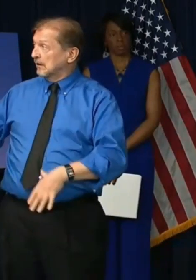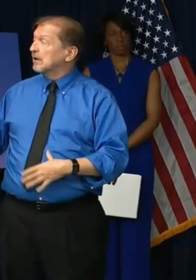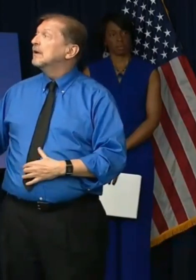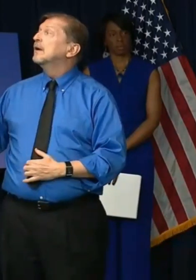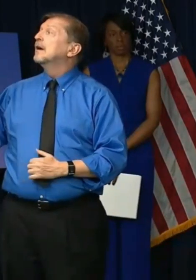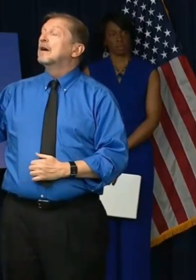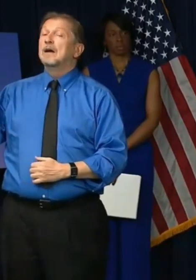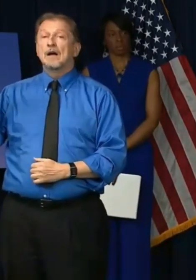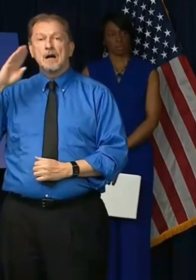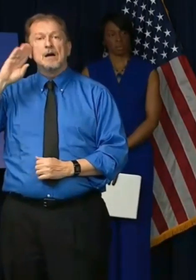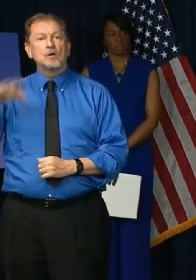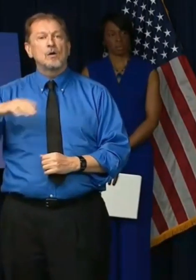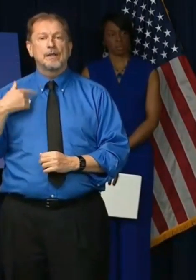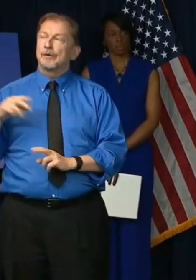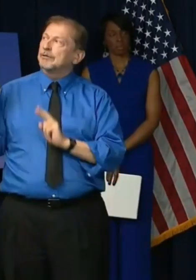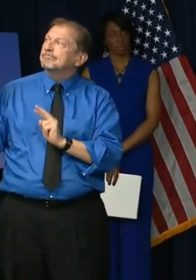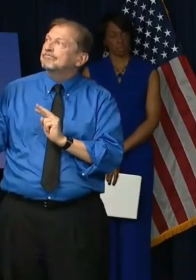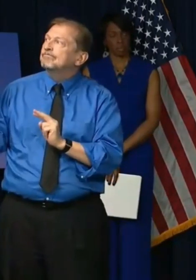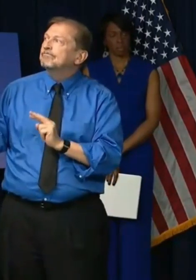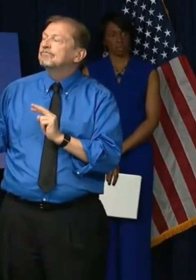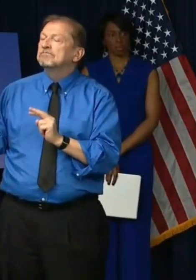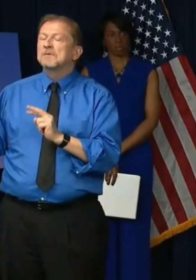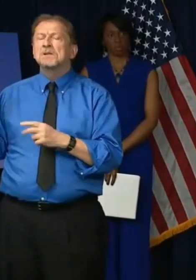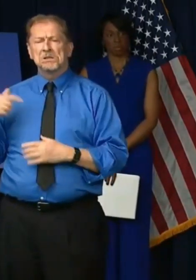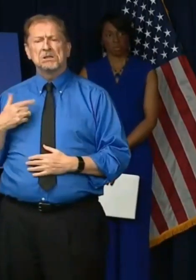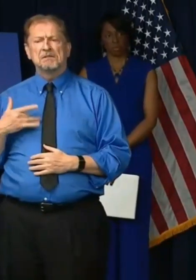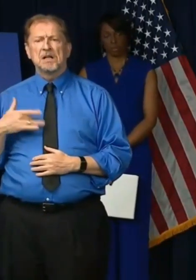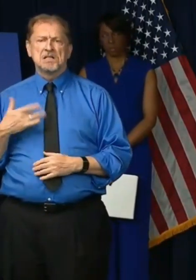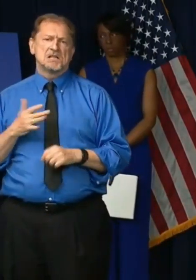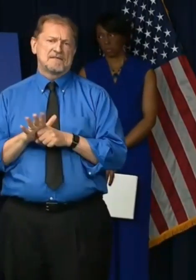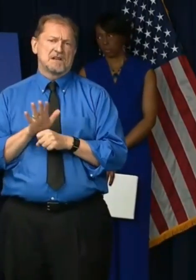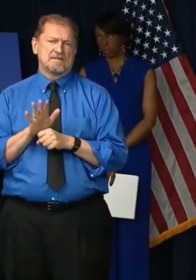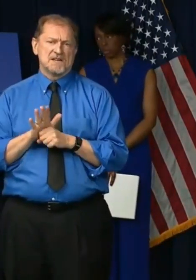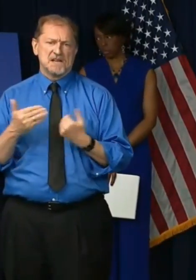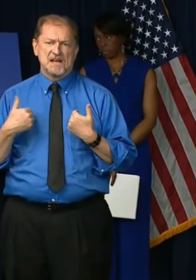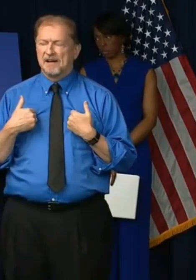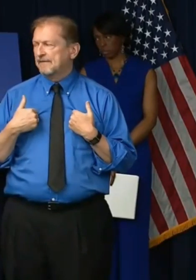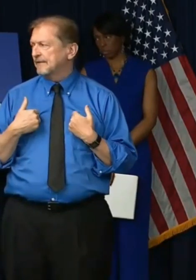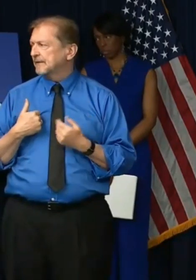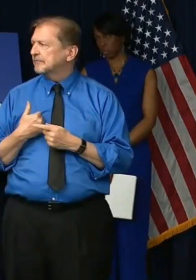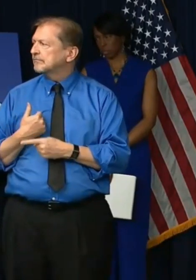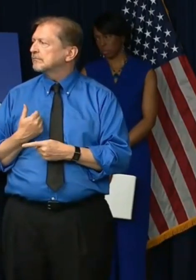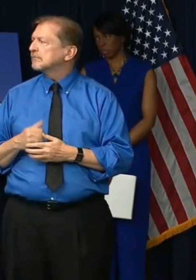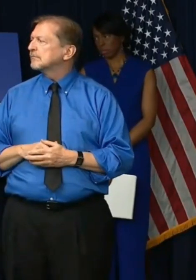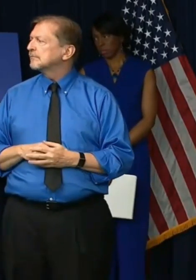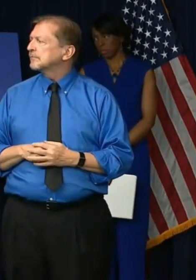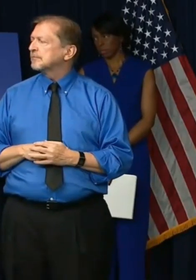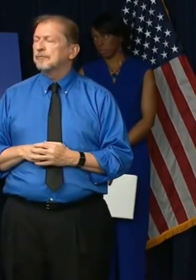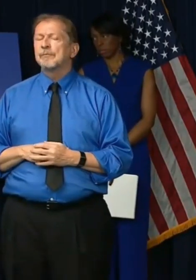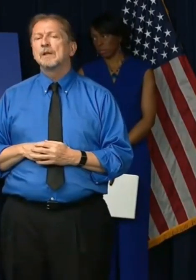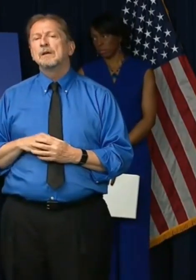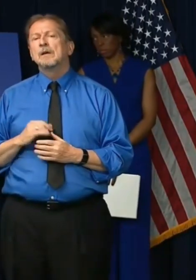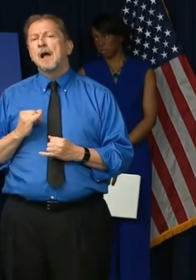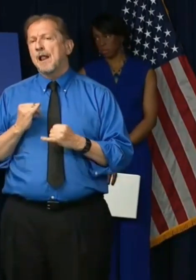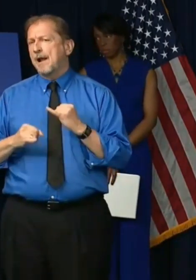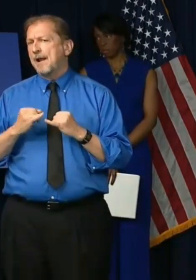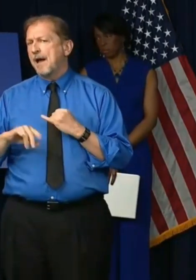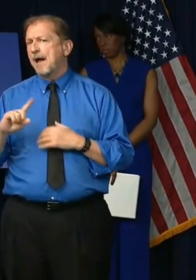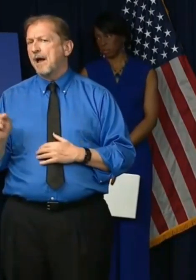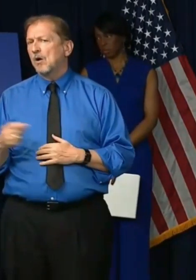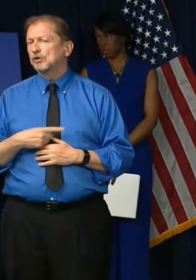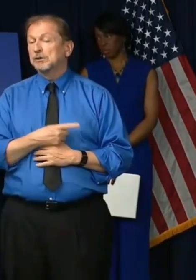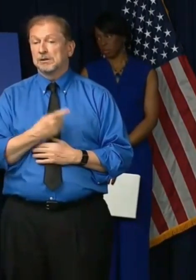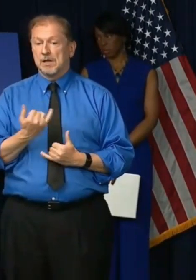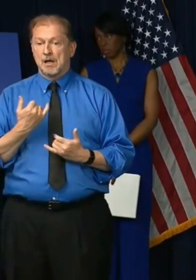that, our expectation is that we will not run out of gowns in the state. Dan Petrella from the Tribune will be our last question. Now that you've met